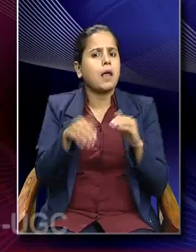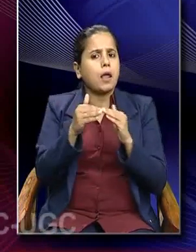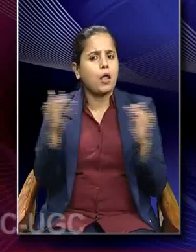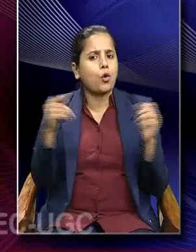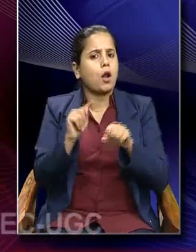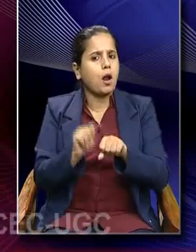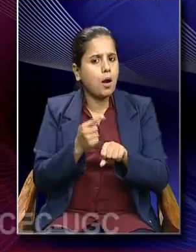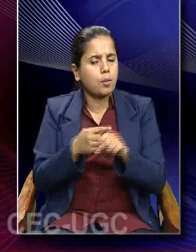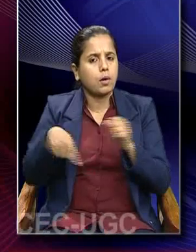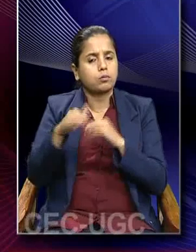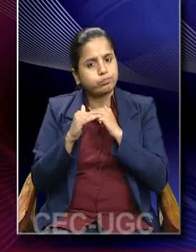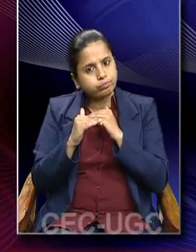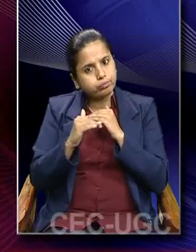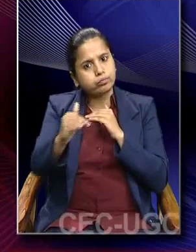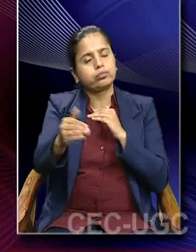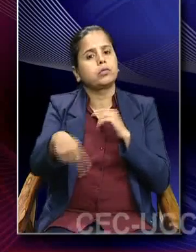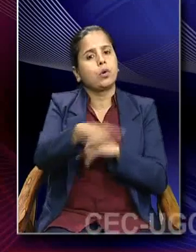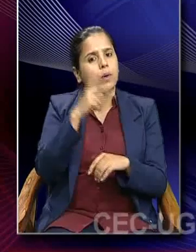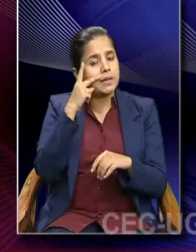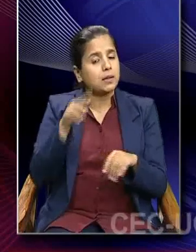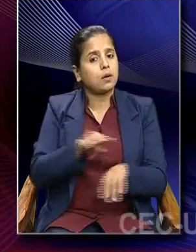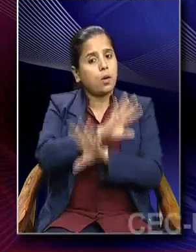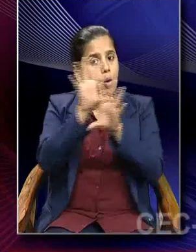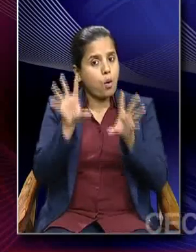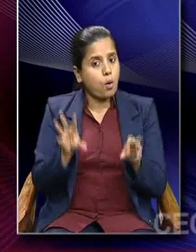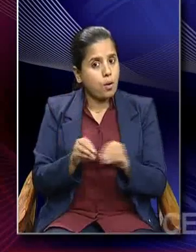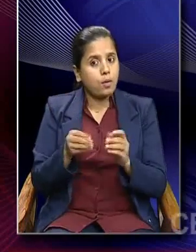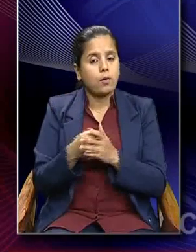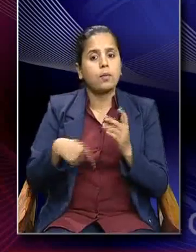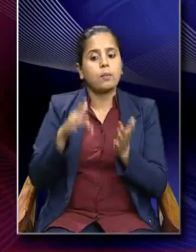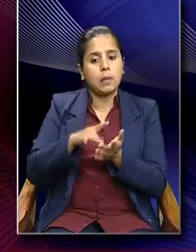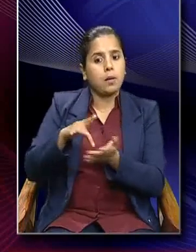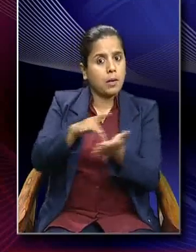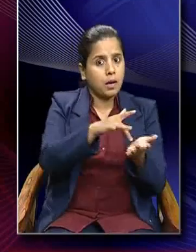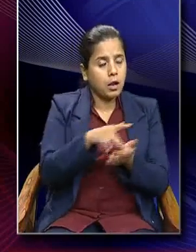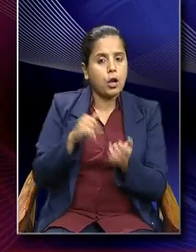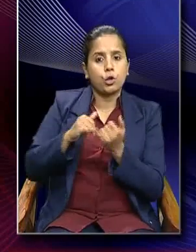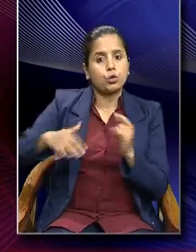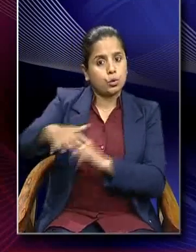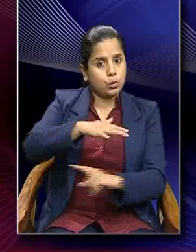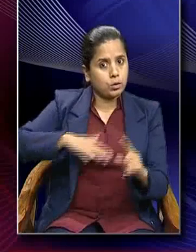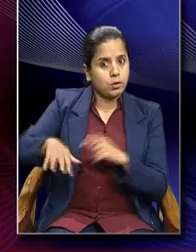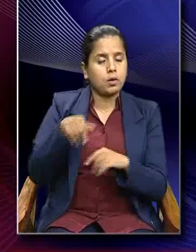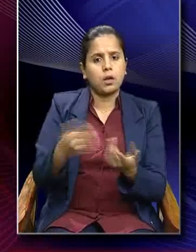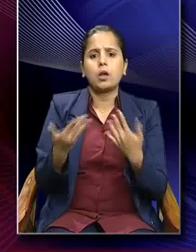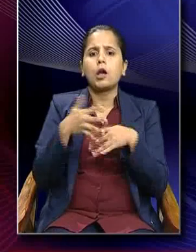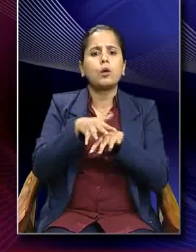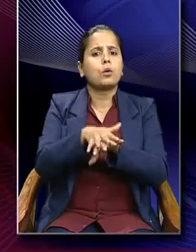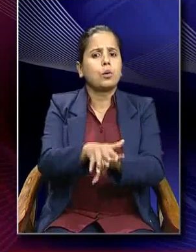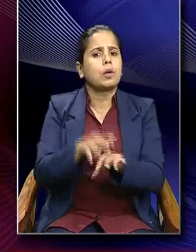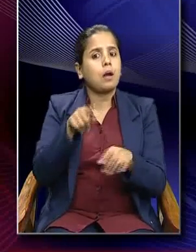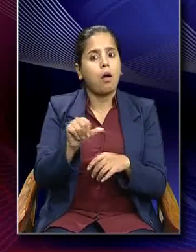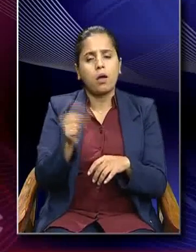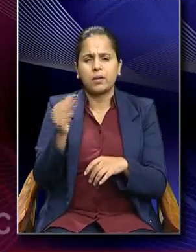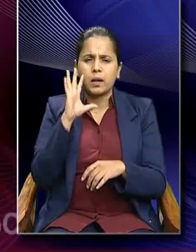and sustaining all the regions and the societies. So inclusivity is another